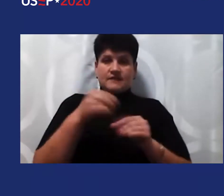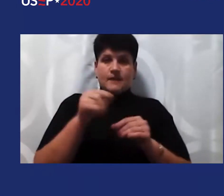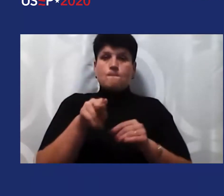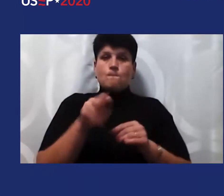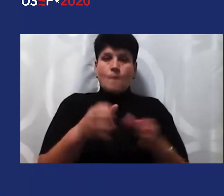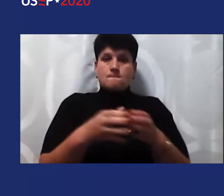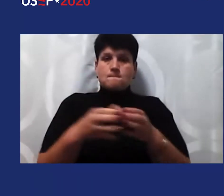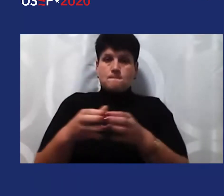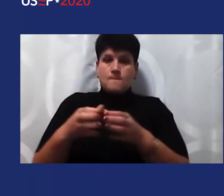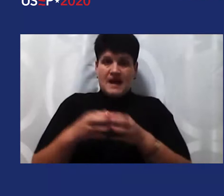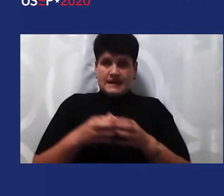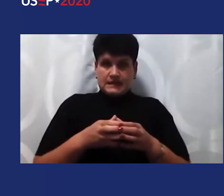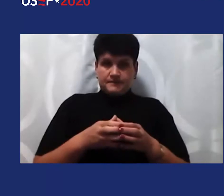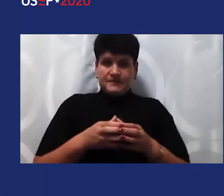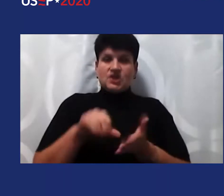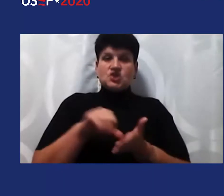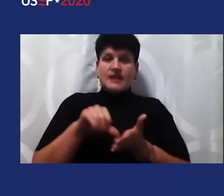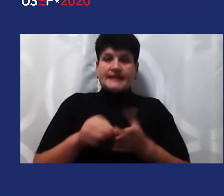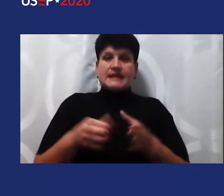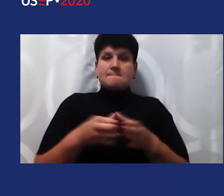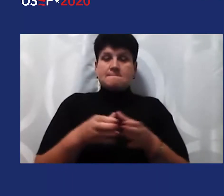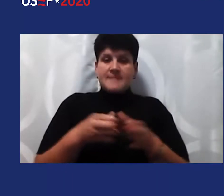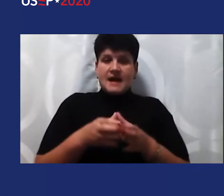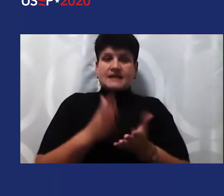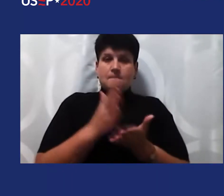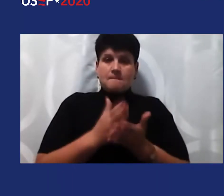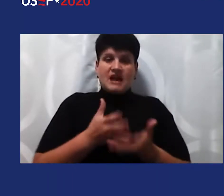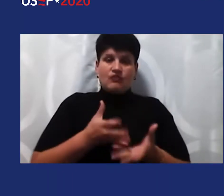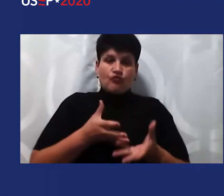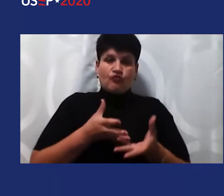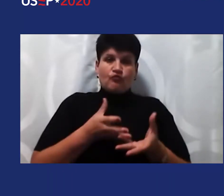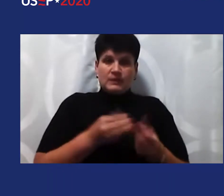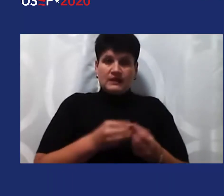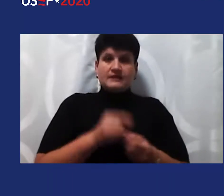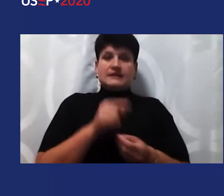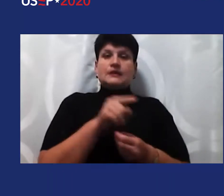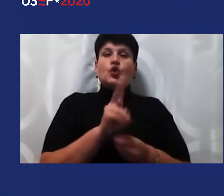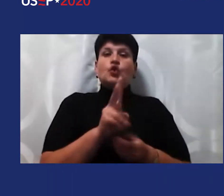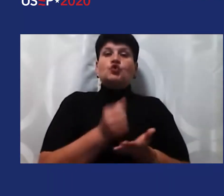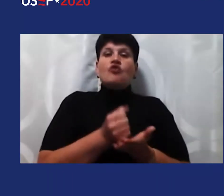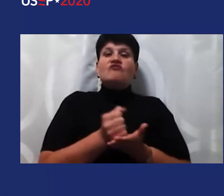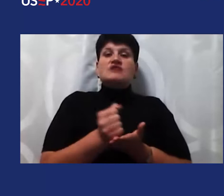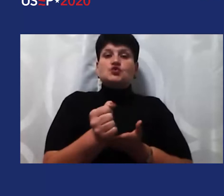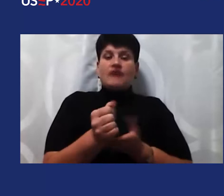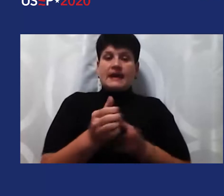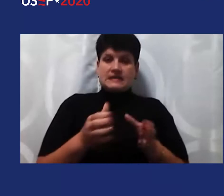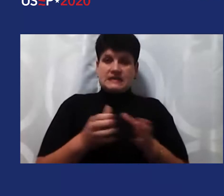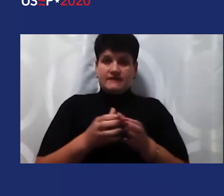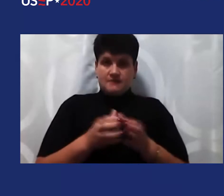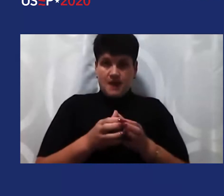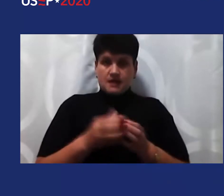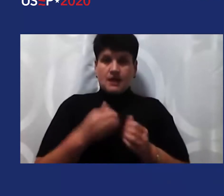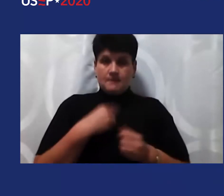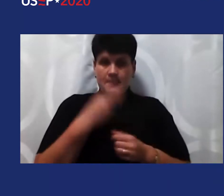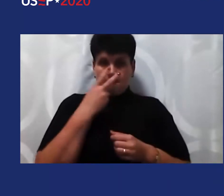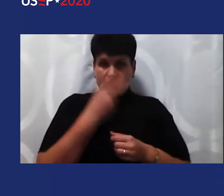the primary elections within the parties, and then the members of the party have the impact on